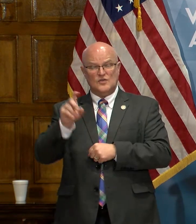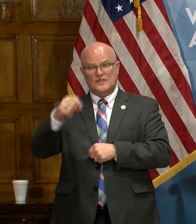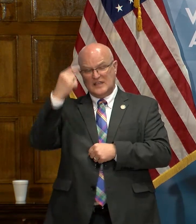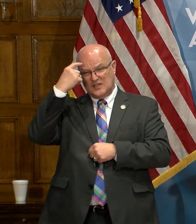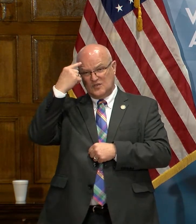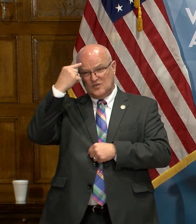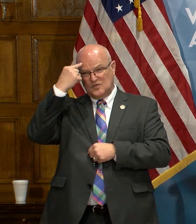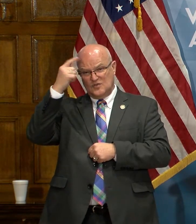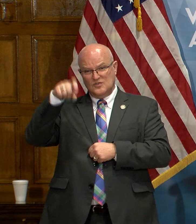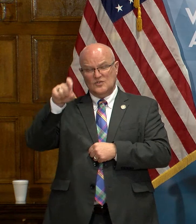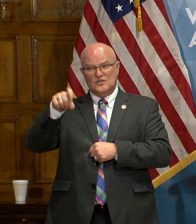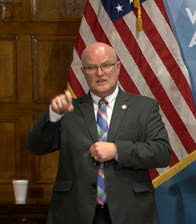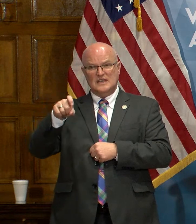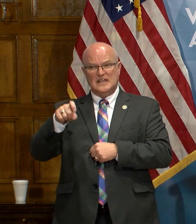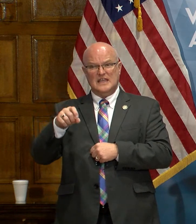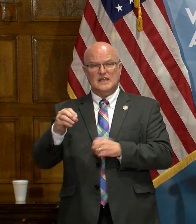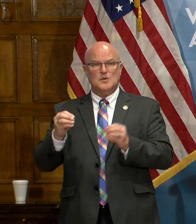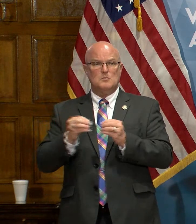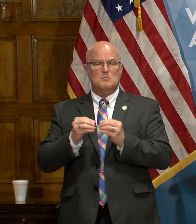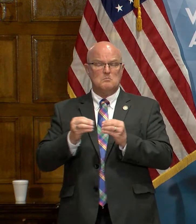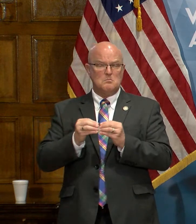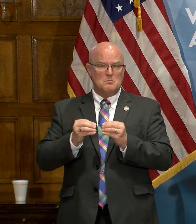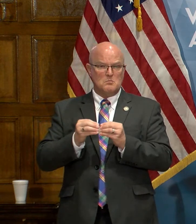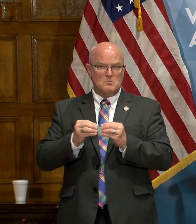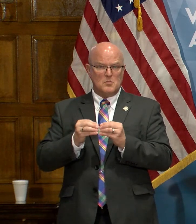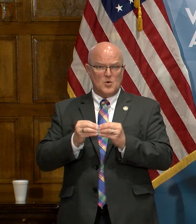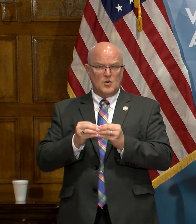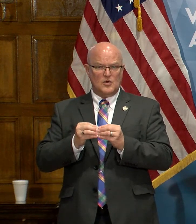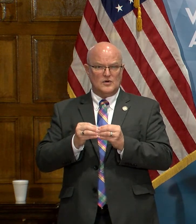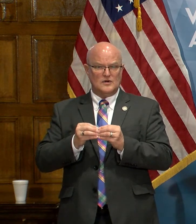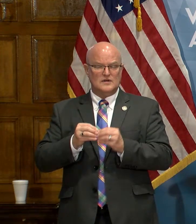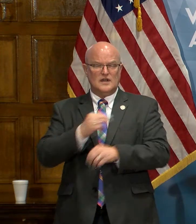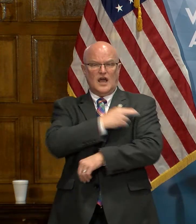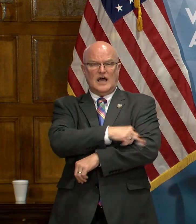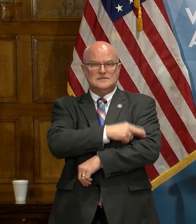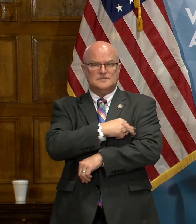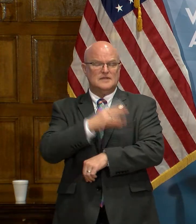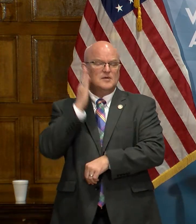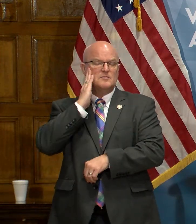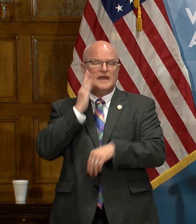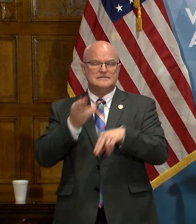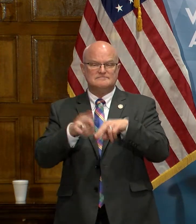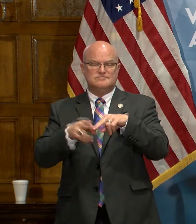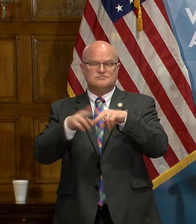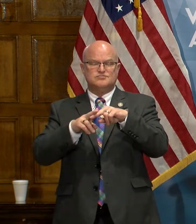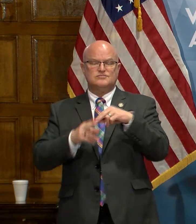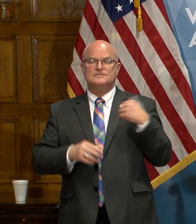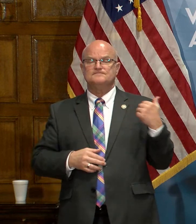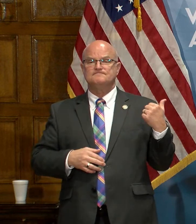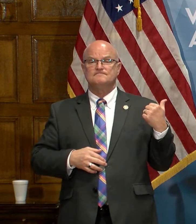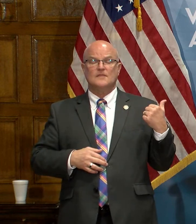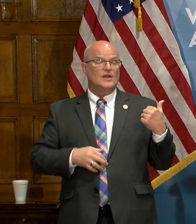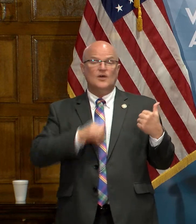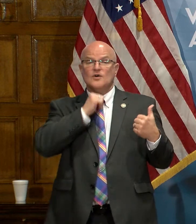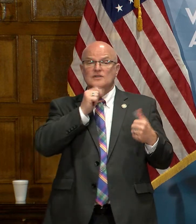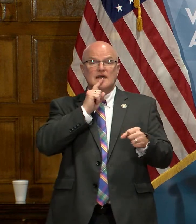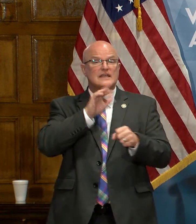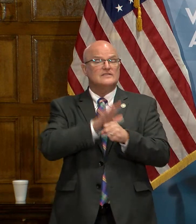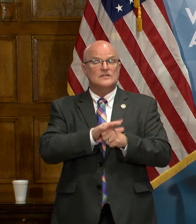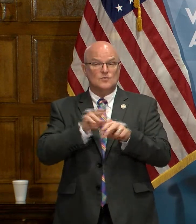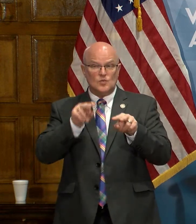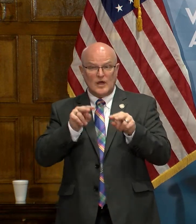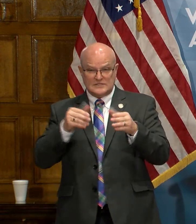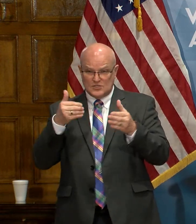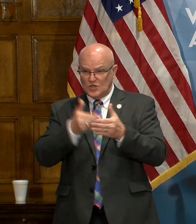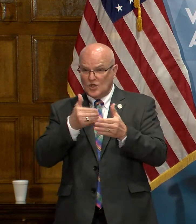other measures will be necessary to increase hospital capacity? Well, there's not any guarantees. We're watching it very